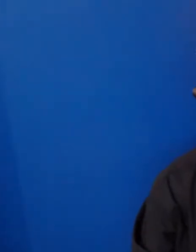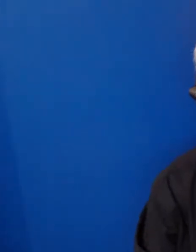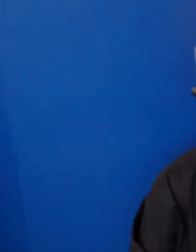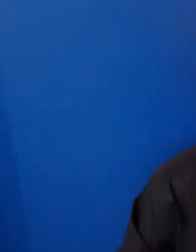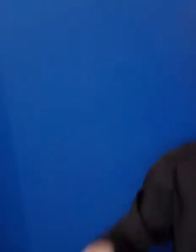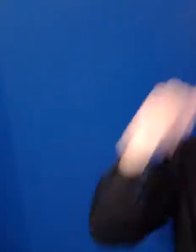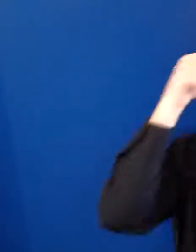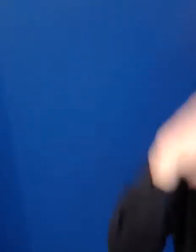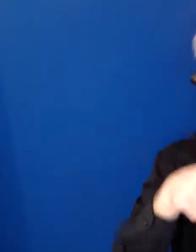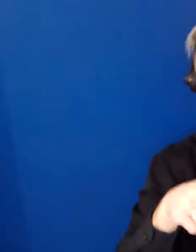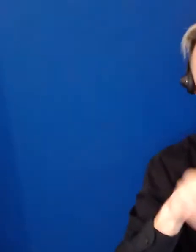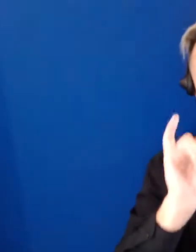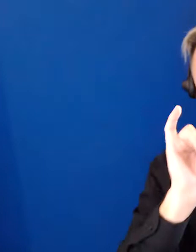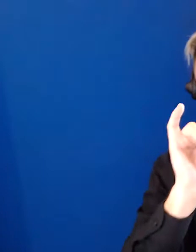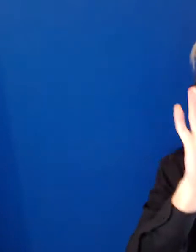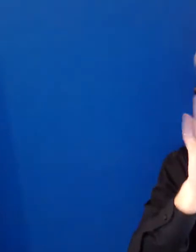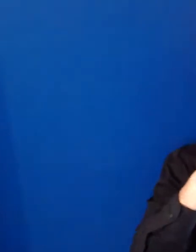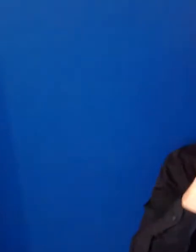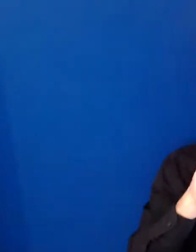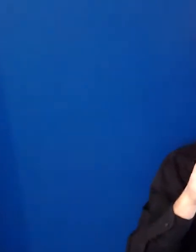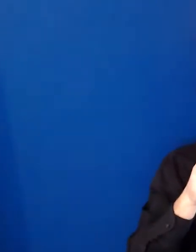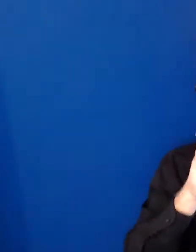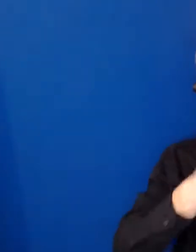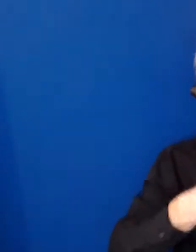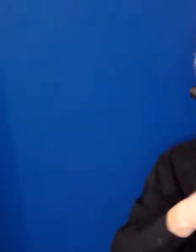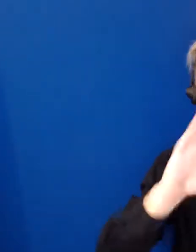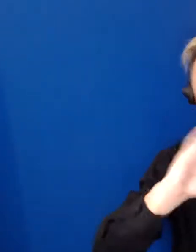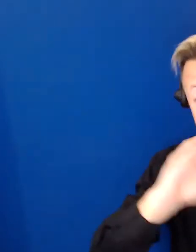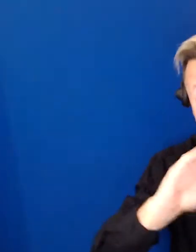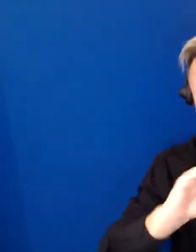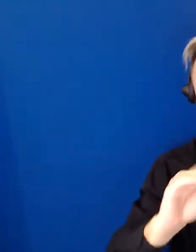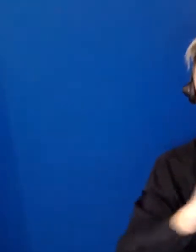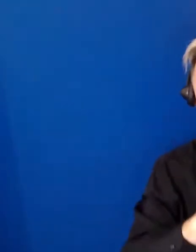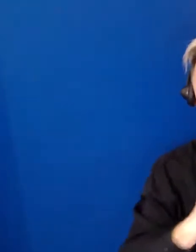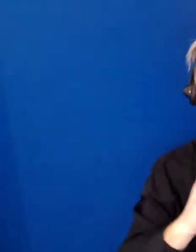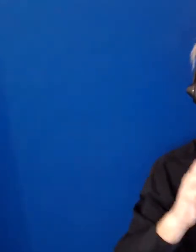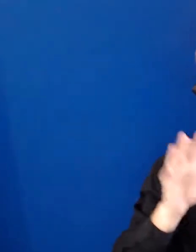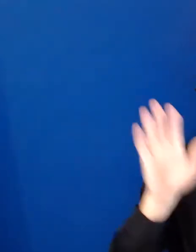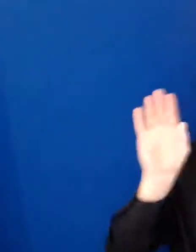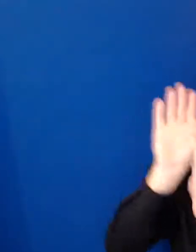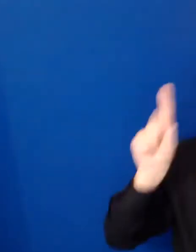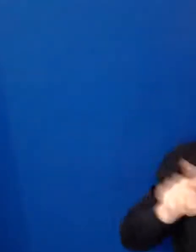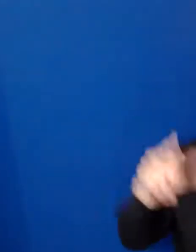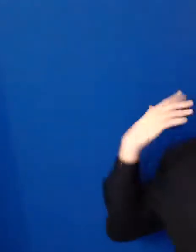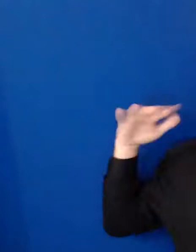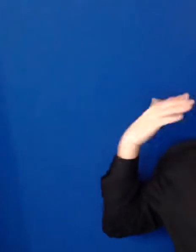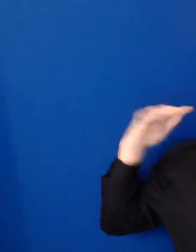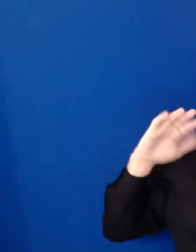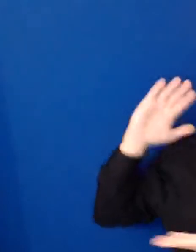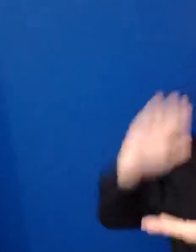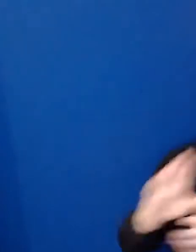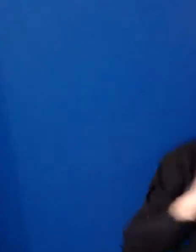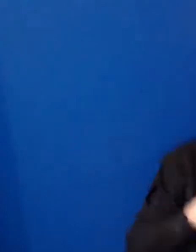Remember, if you join in a conversation, please keep all background noises down as much as possible to allow us to hear you